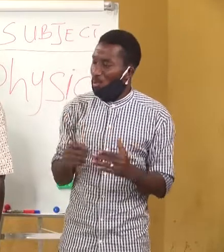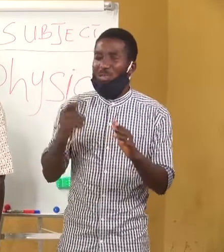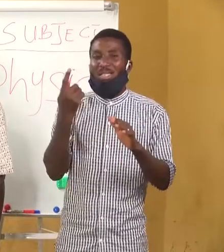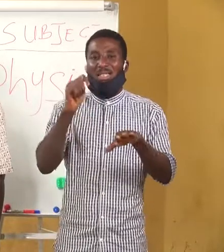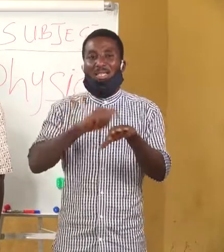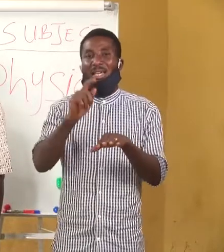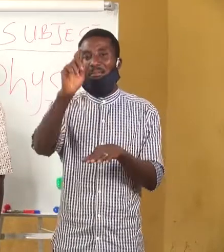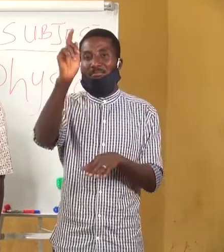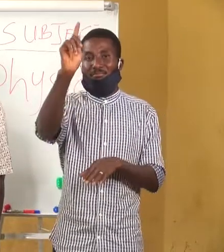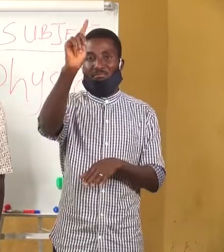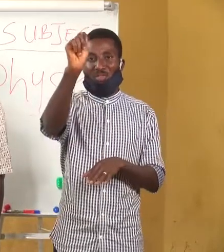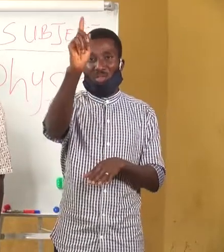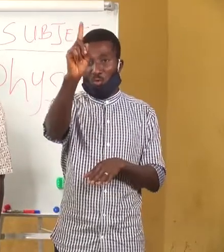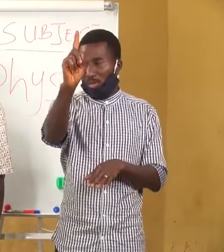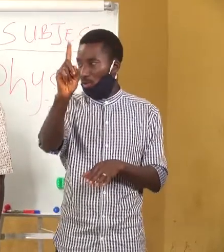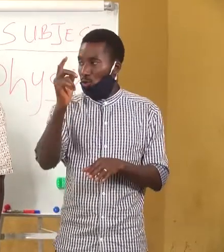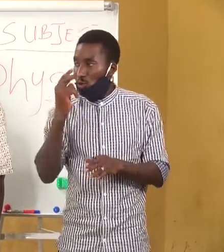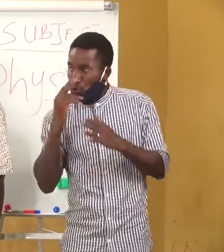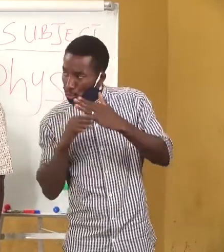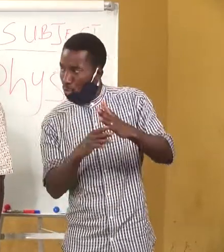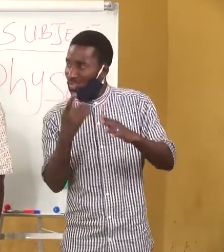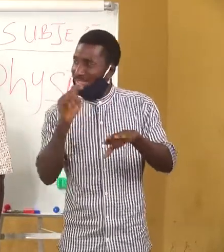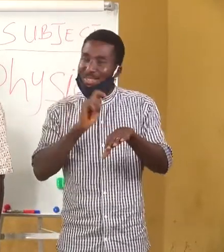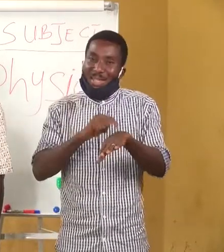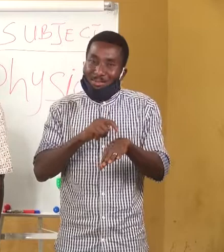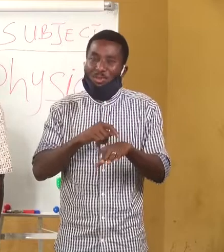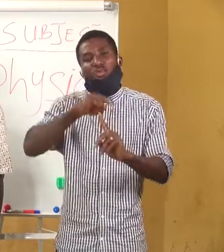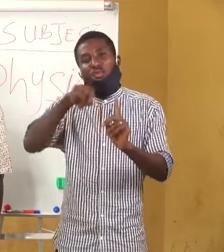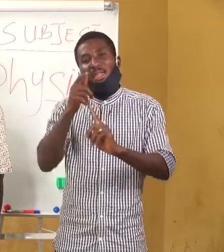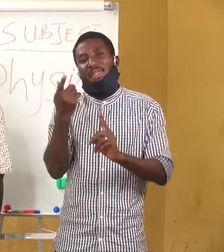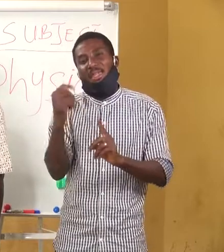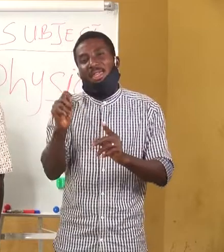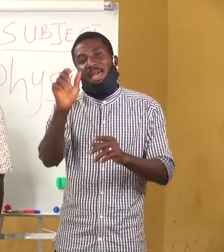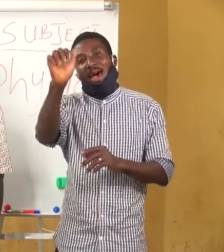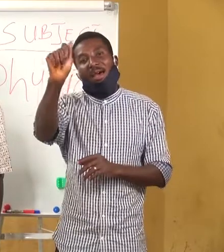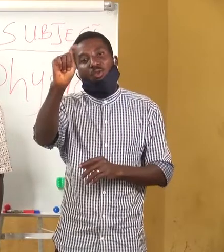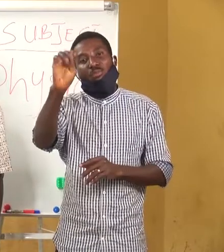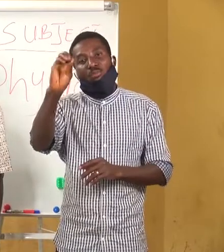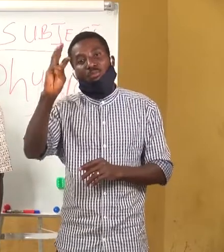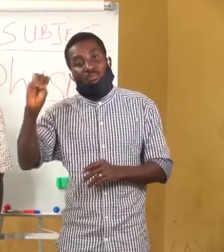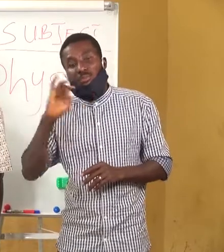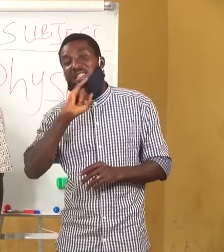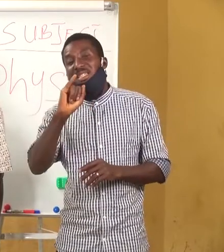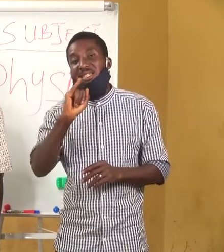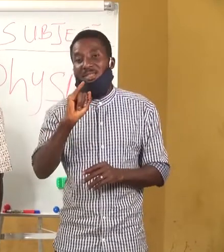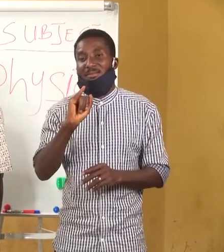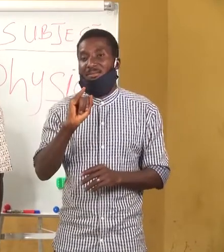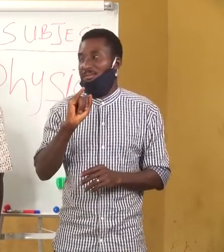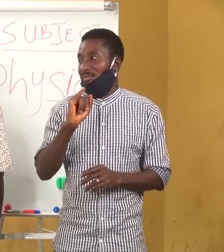t1, okay, shows the time when the atom